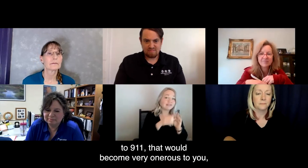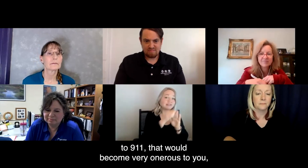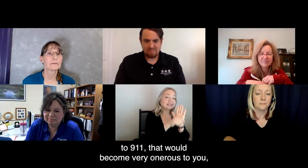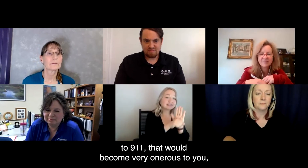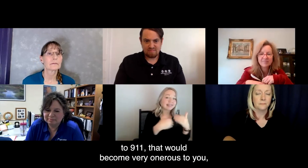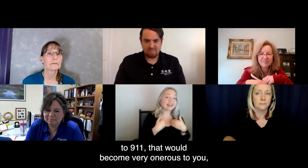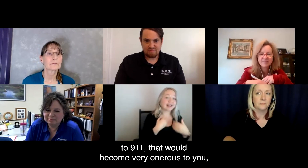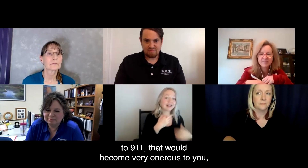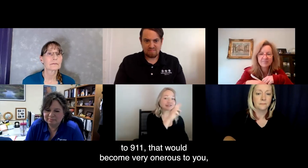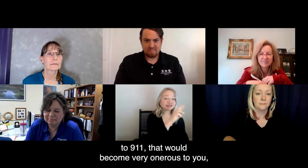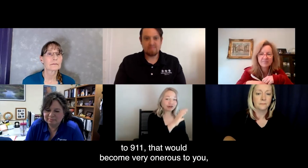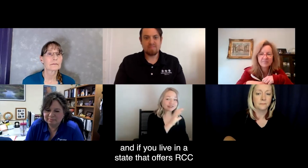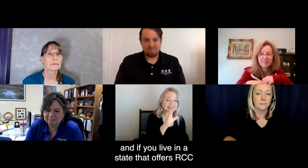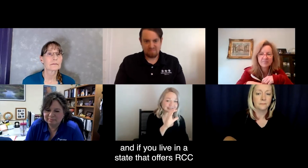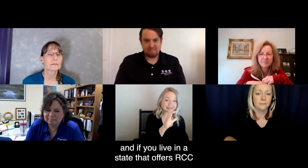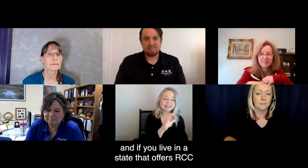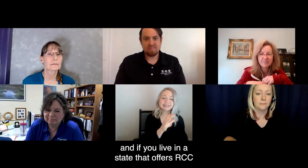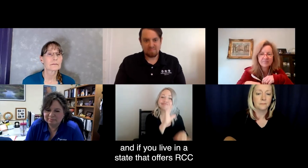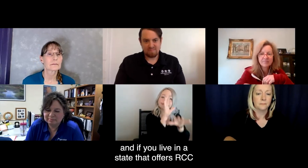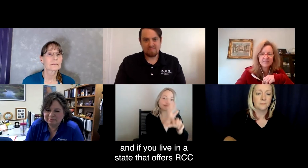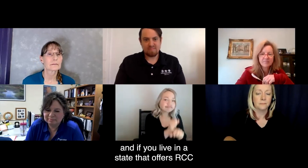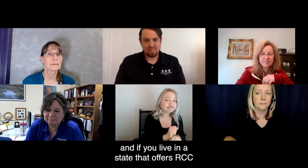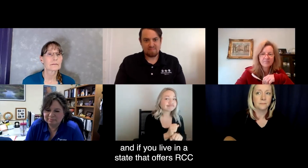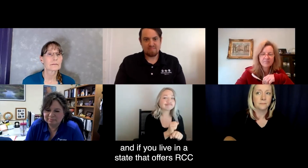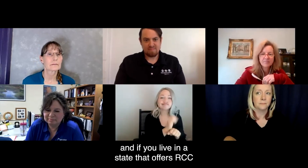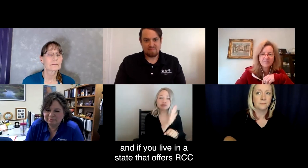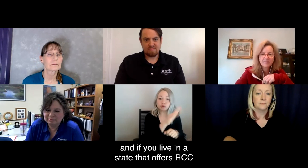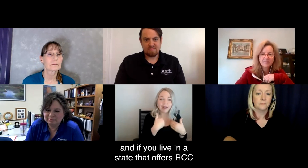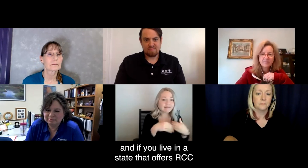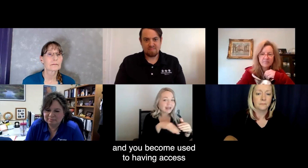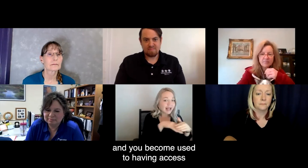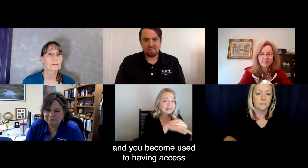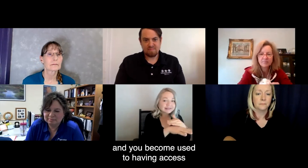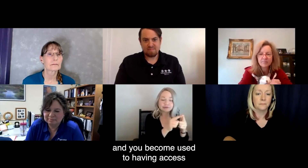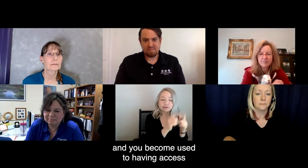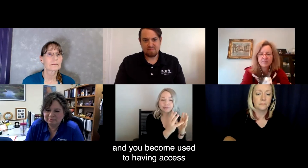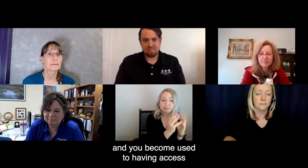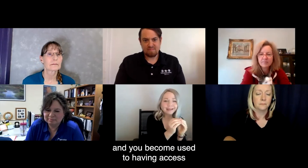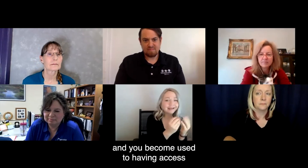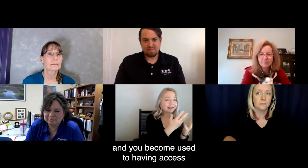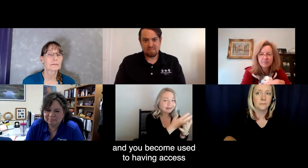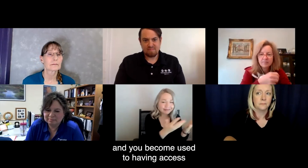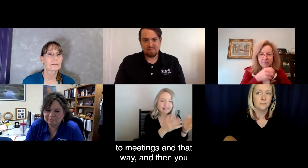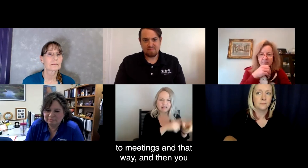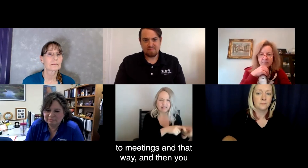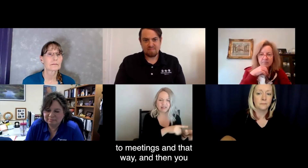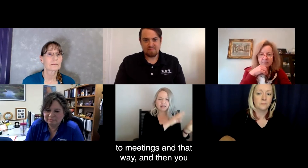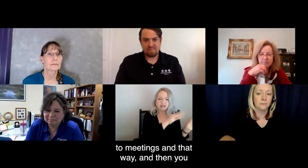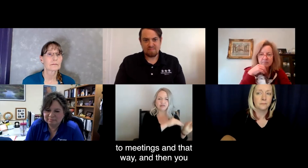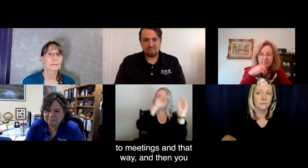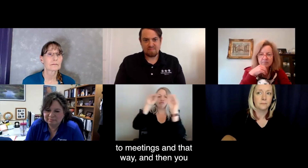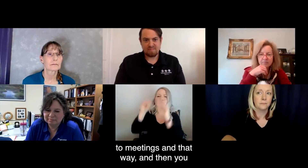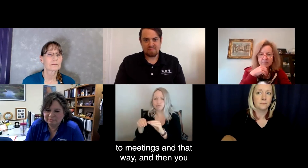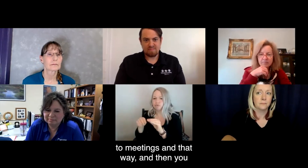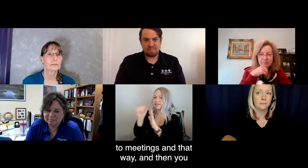very onerous to you. And if you live in a state that offers RCC and you become used to having access to meetings in